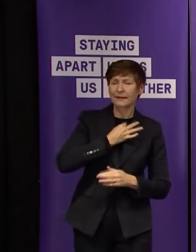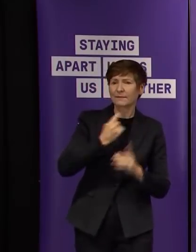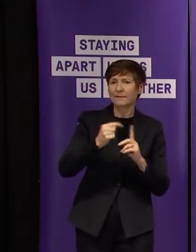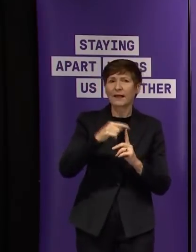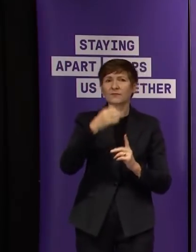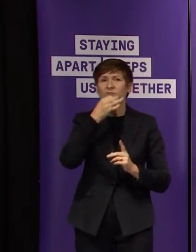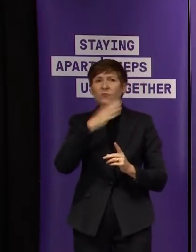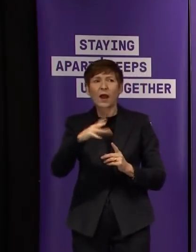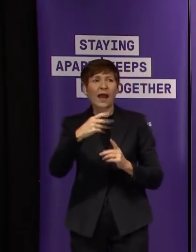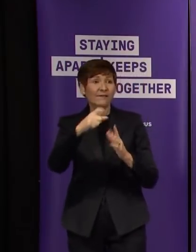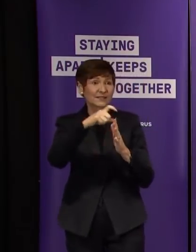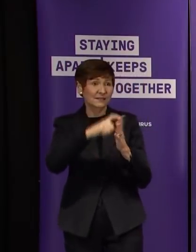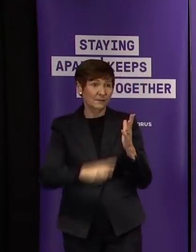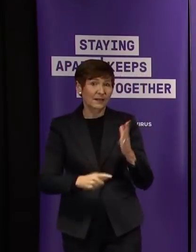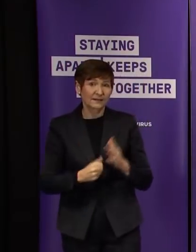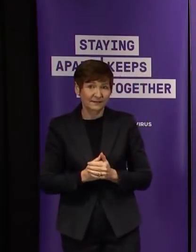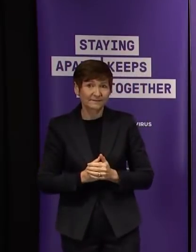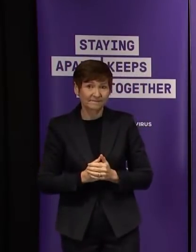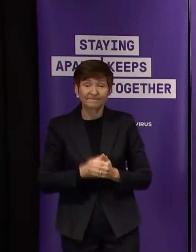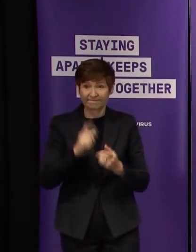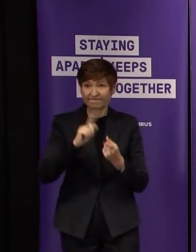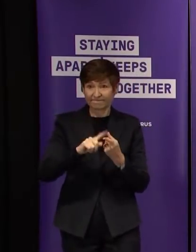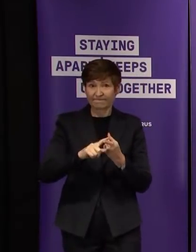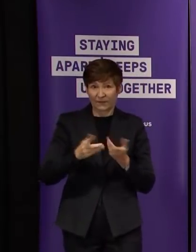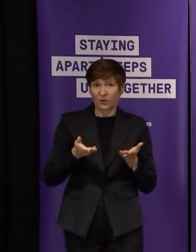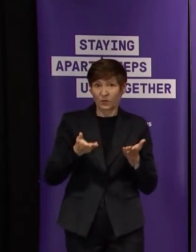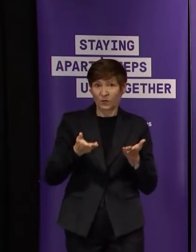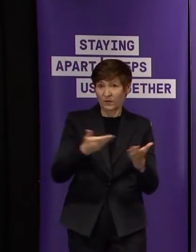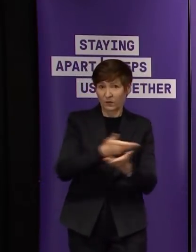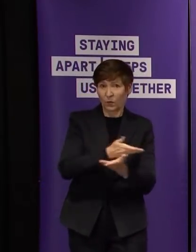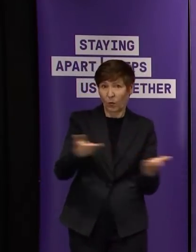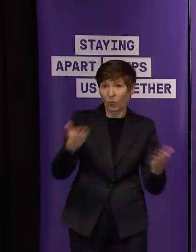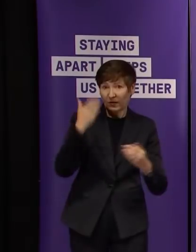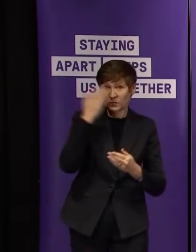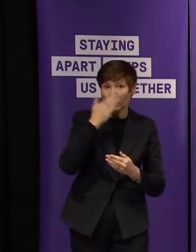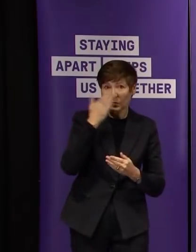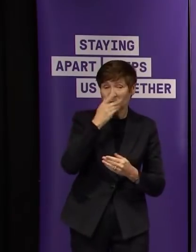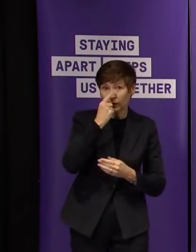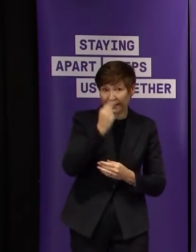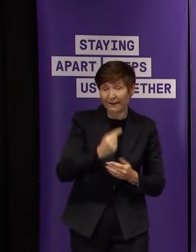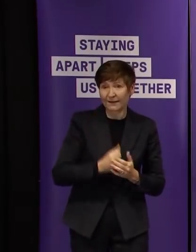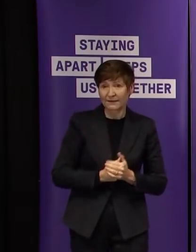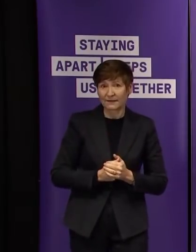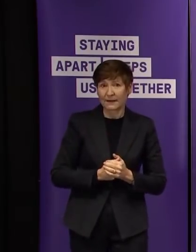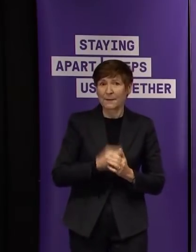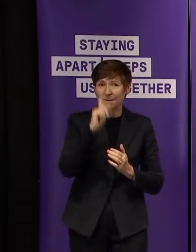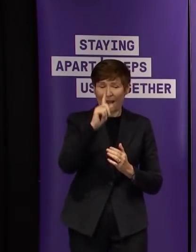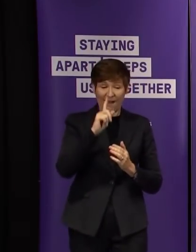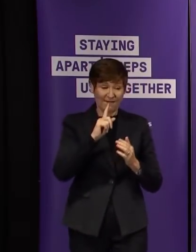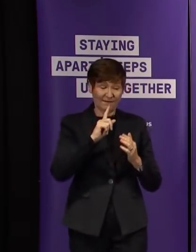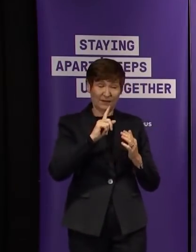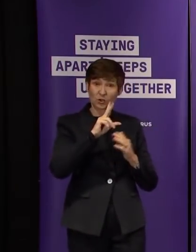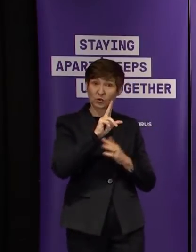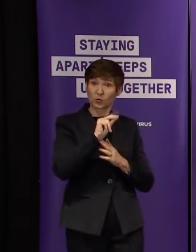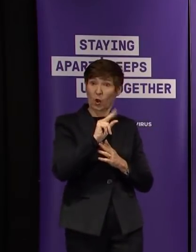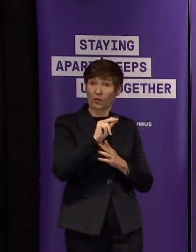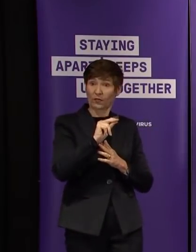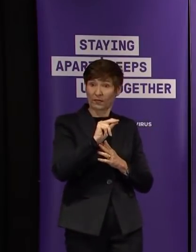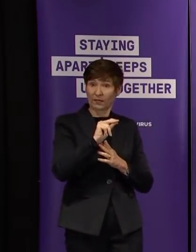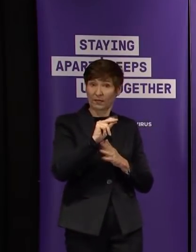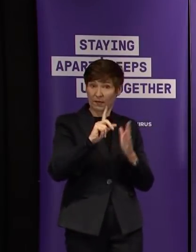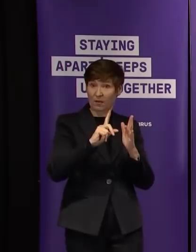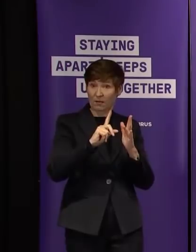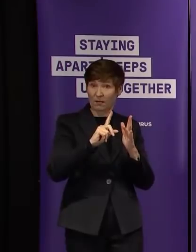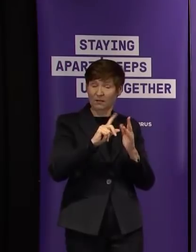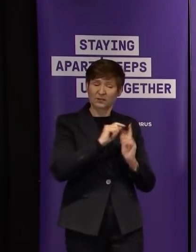we'll continue to run that offering in all of our schools. But for the week of the 12th, so that's